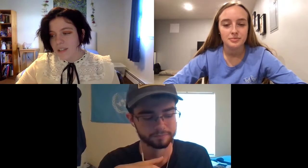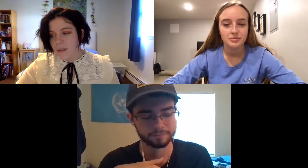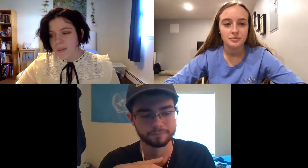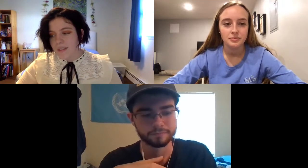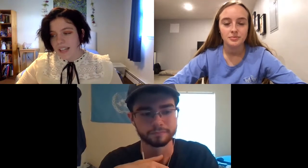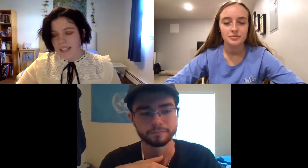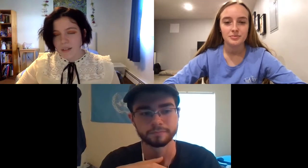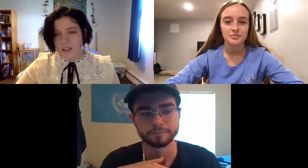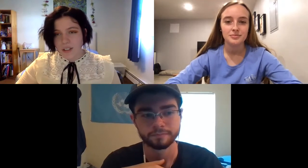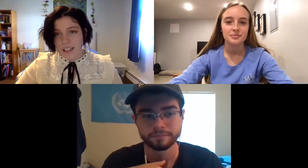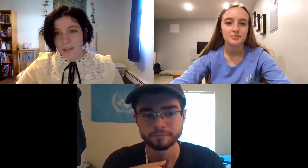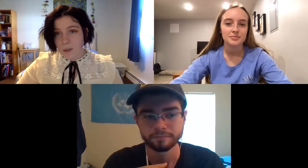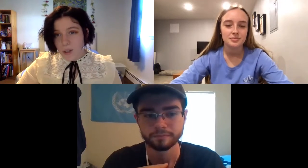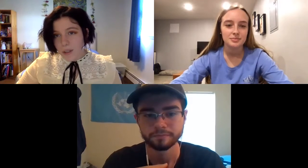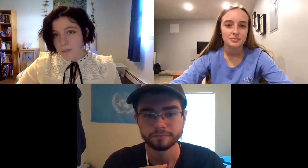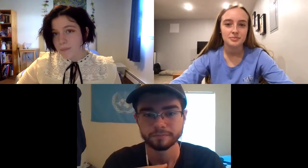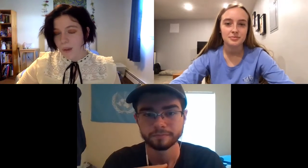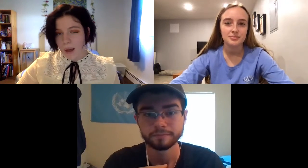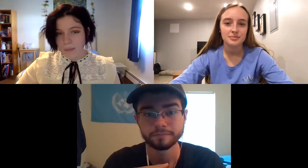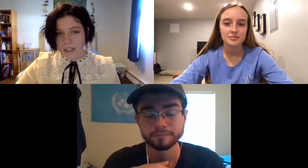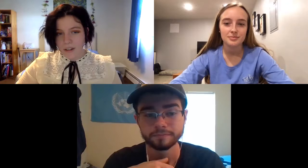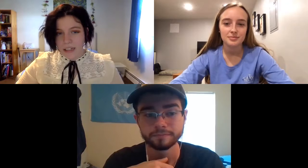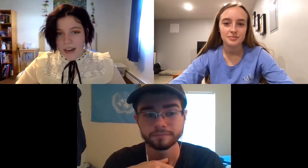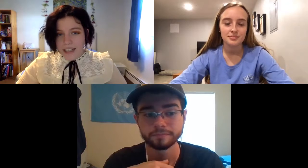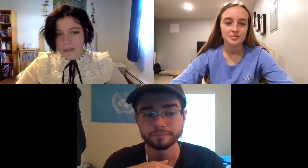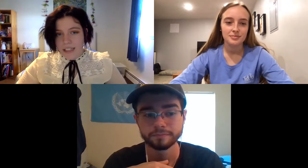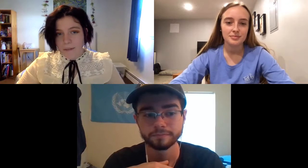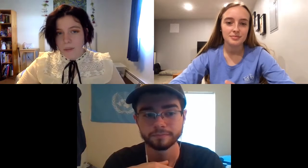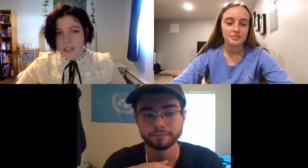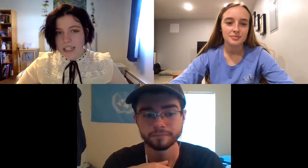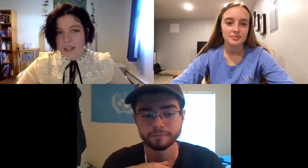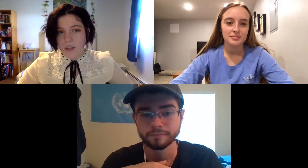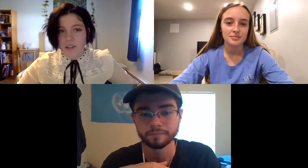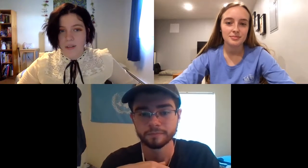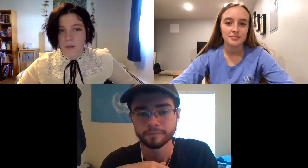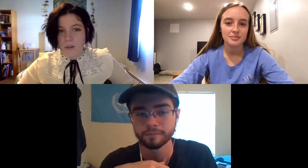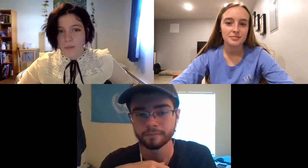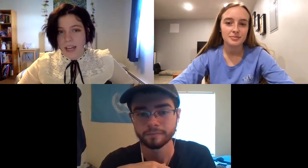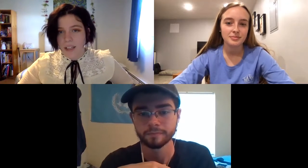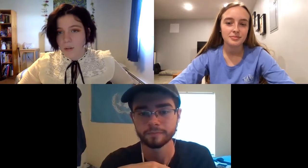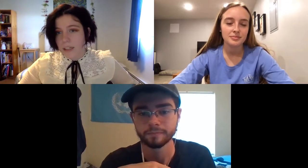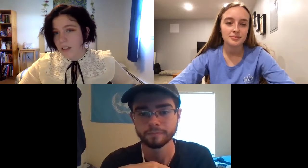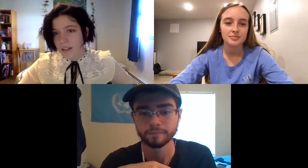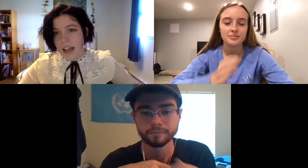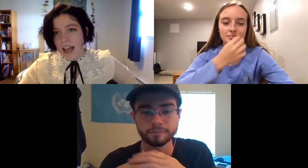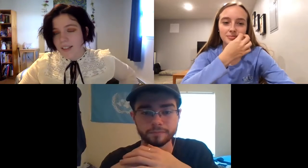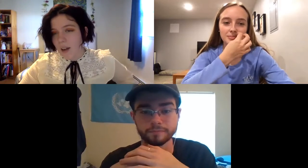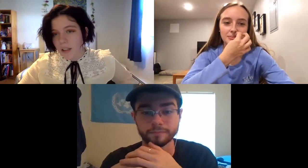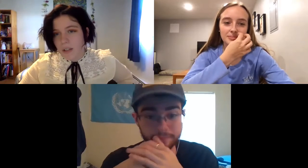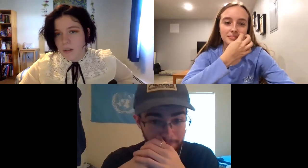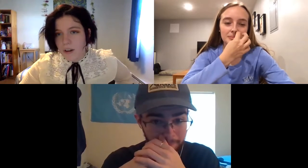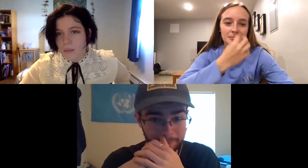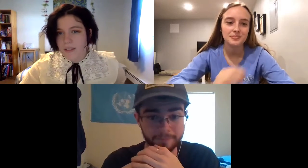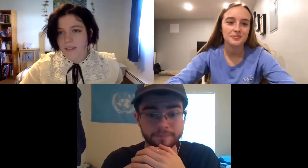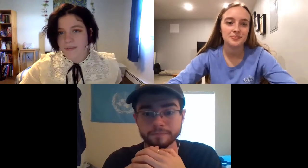hoping to use sign language in the future, either interacting with the Deaf community or just through my career as an